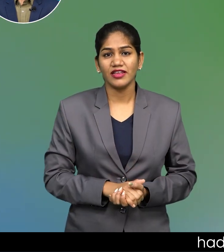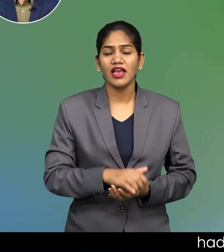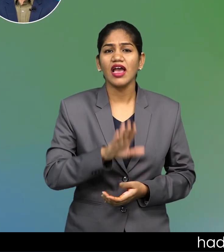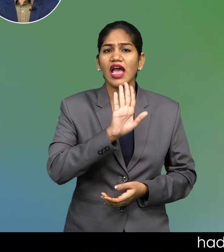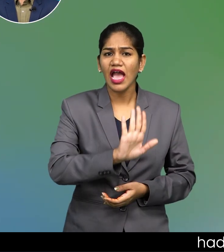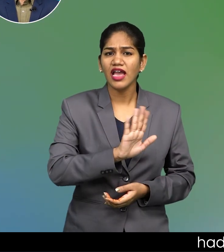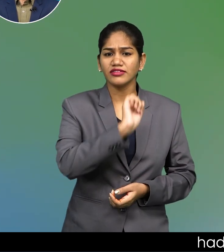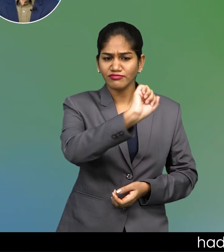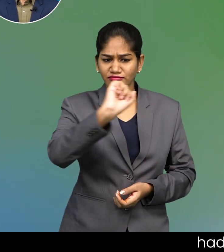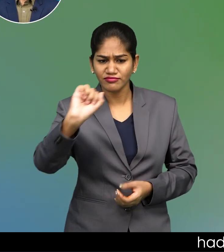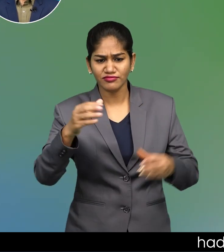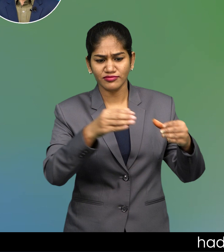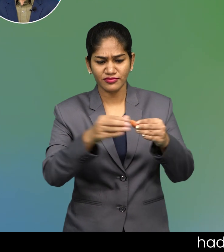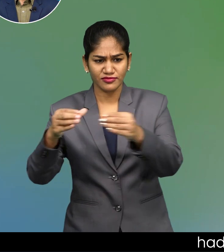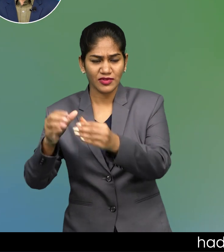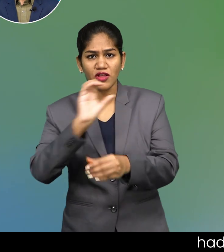had its own church.